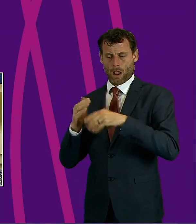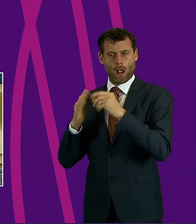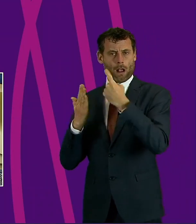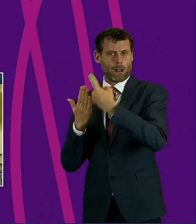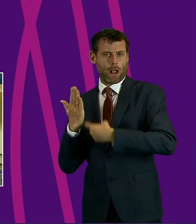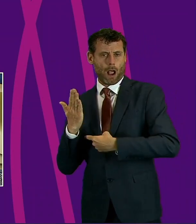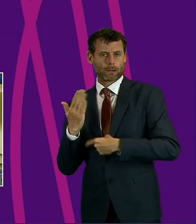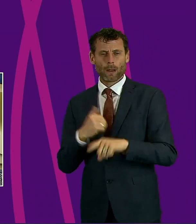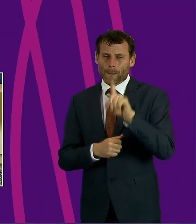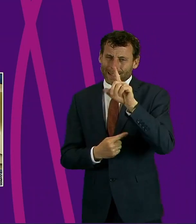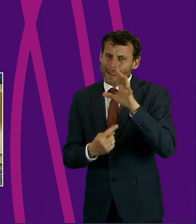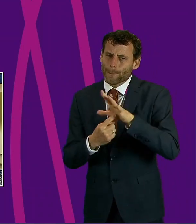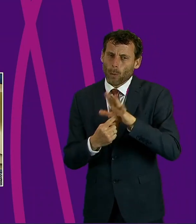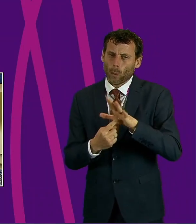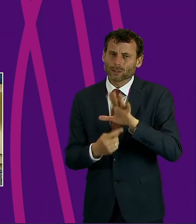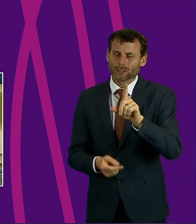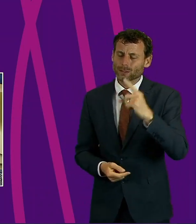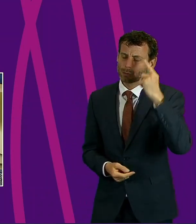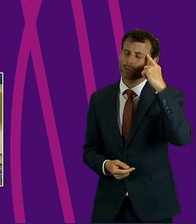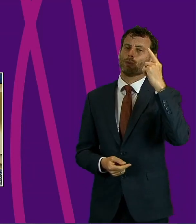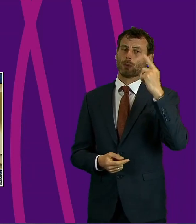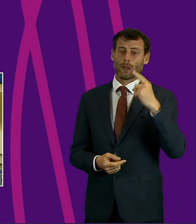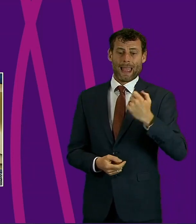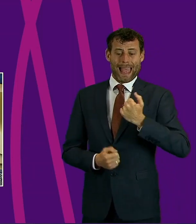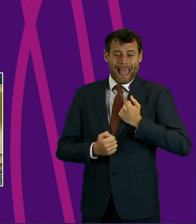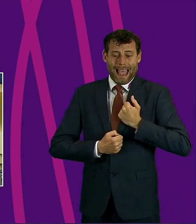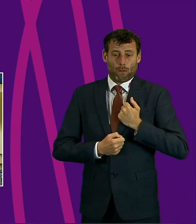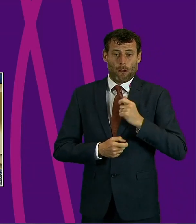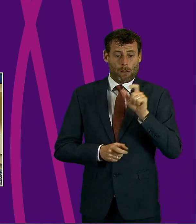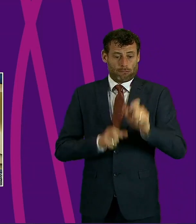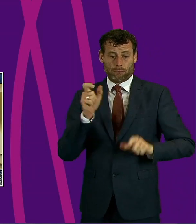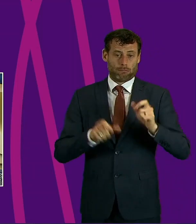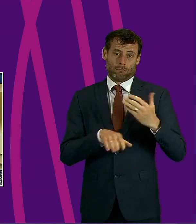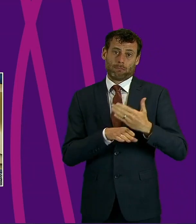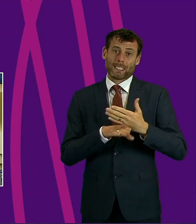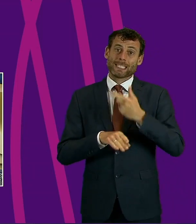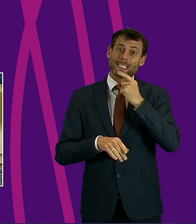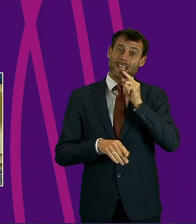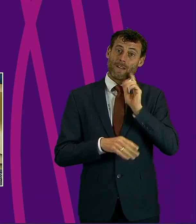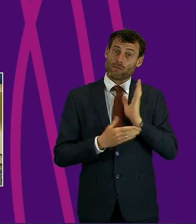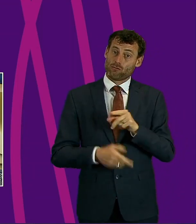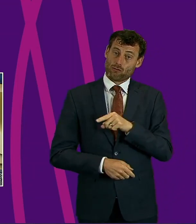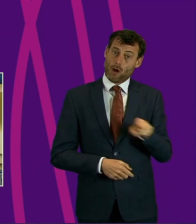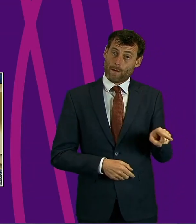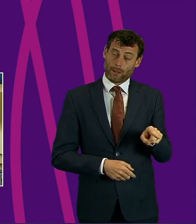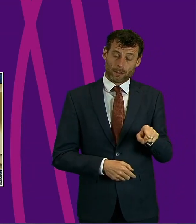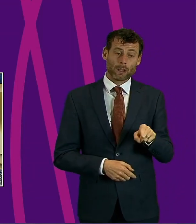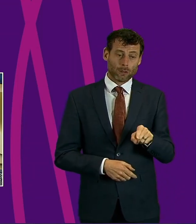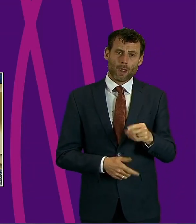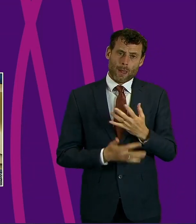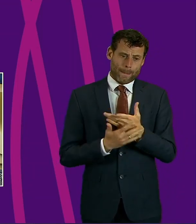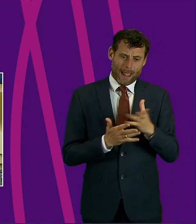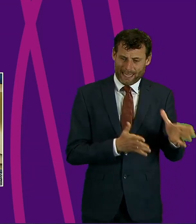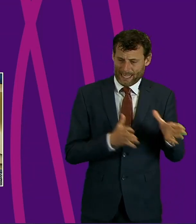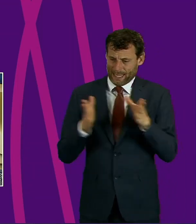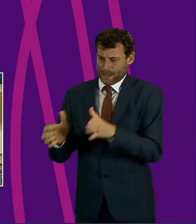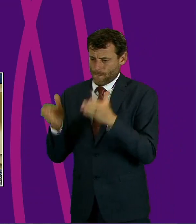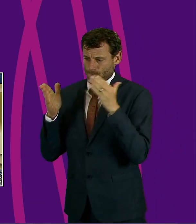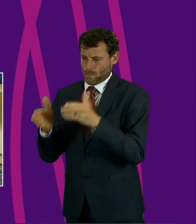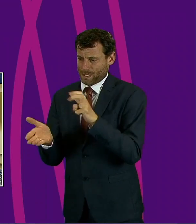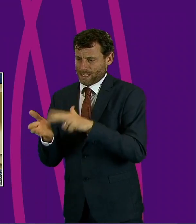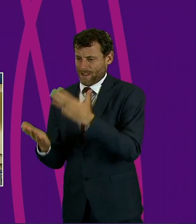recognise that the significant redirection of civil service resources to respond to the pandemic does inevitably mean that there might be an impact on response